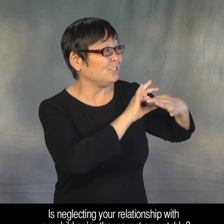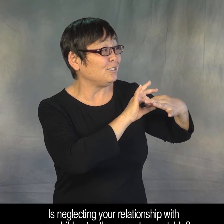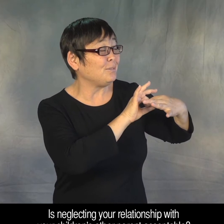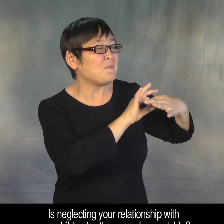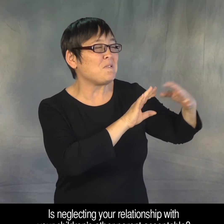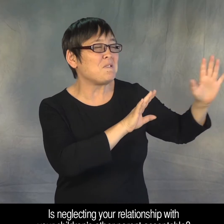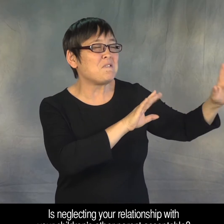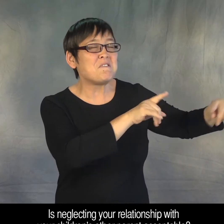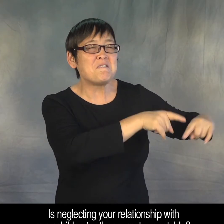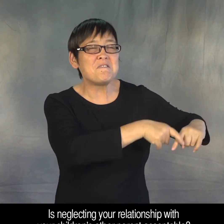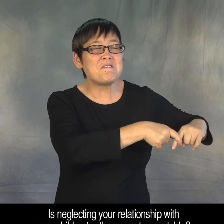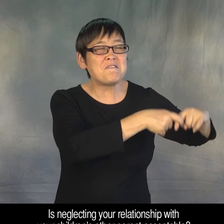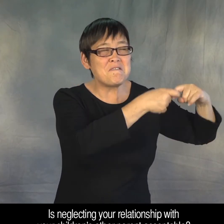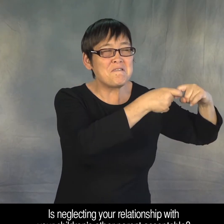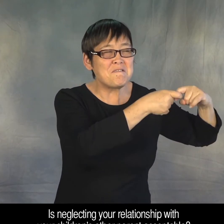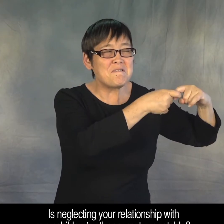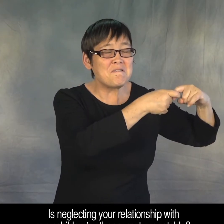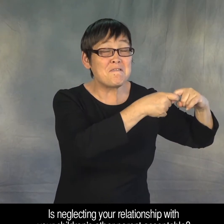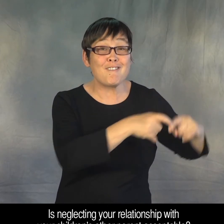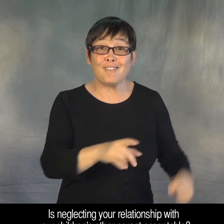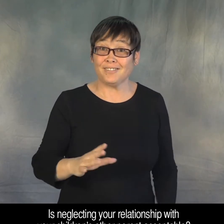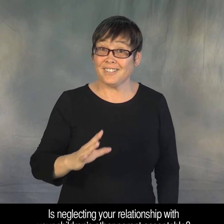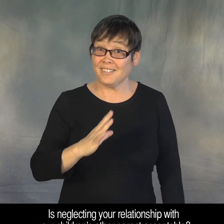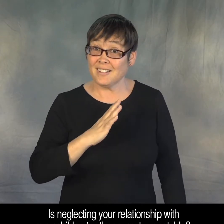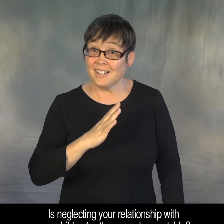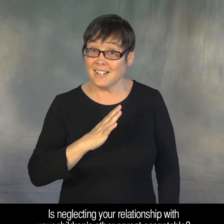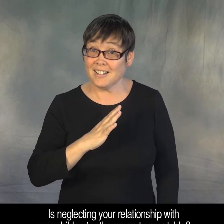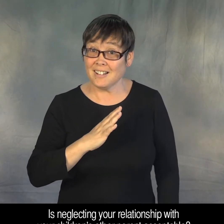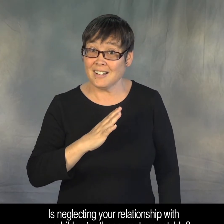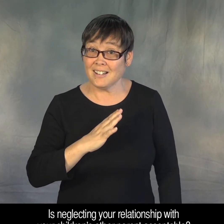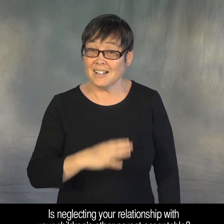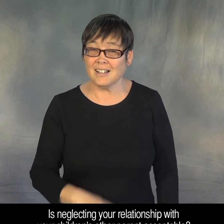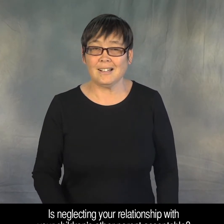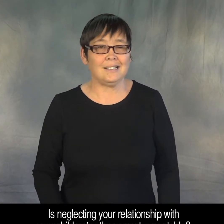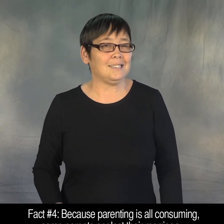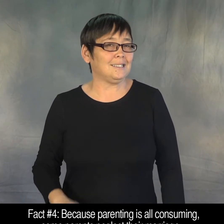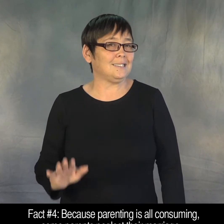Is neglecting your relationship with your children's other parent acceptable?